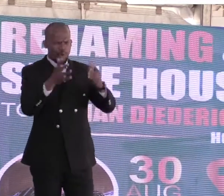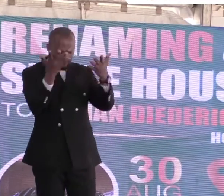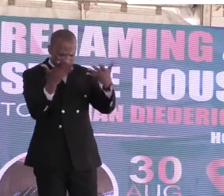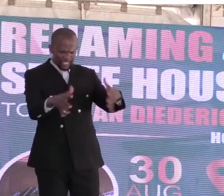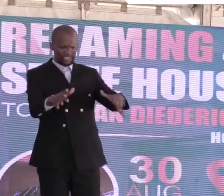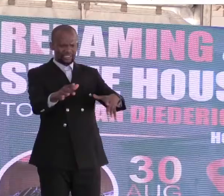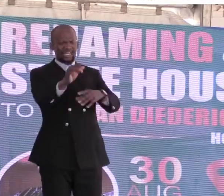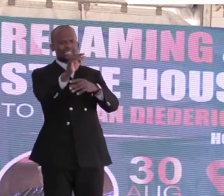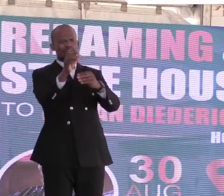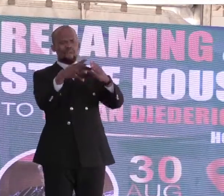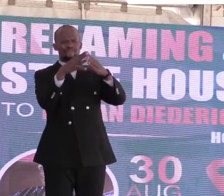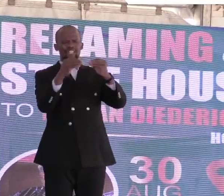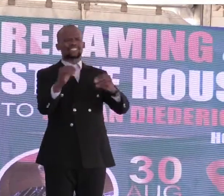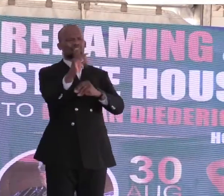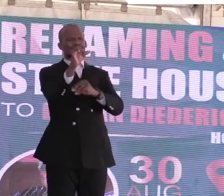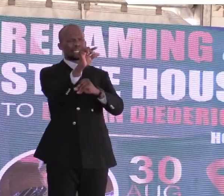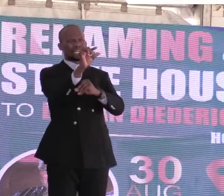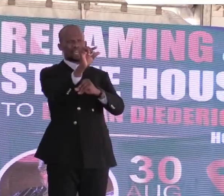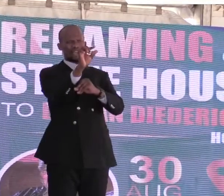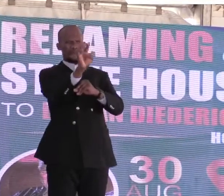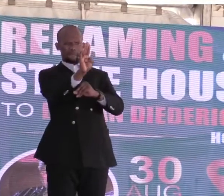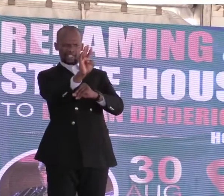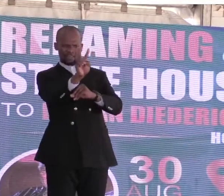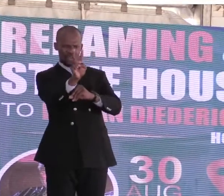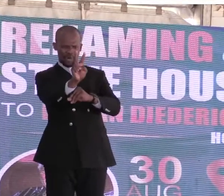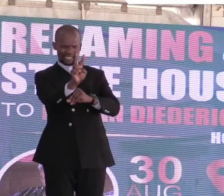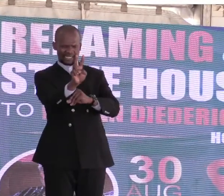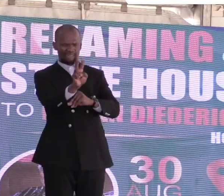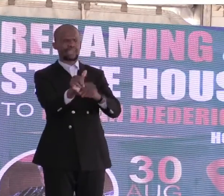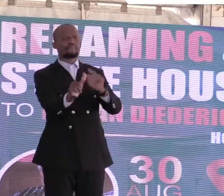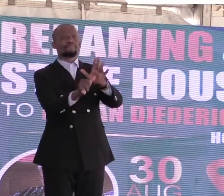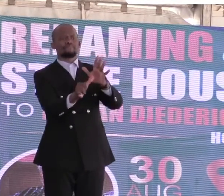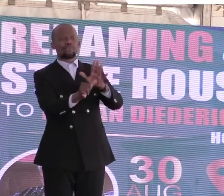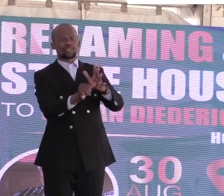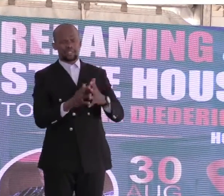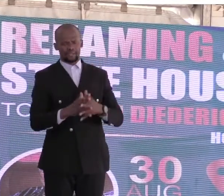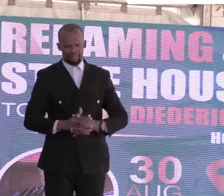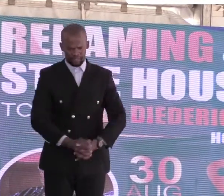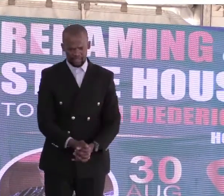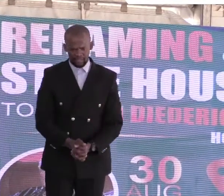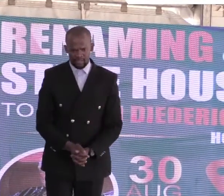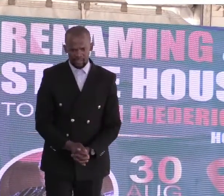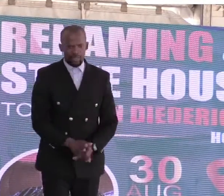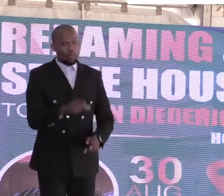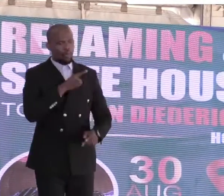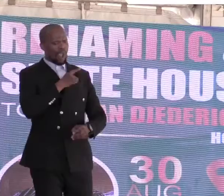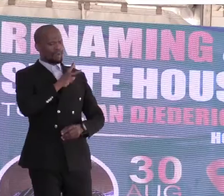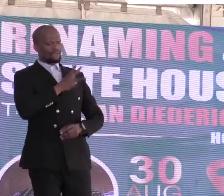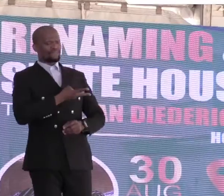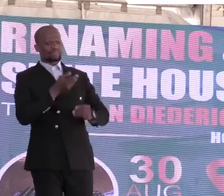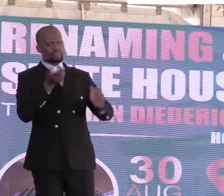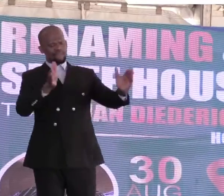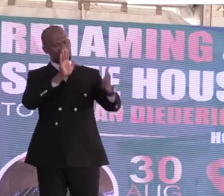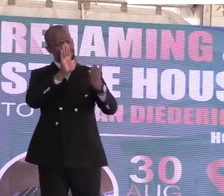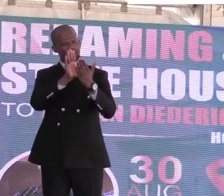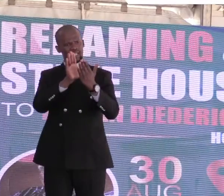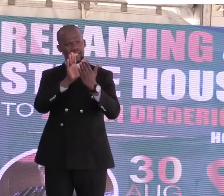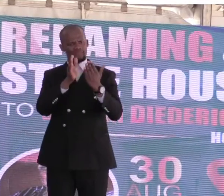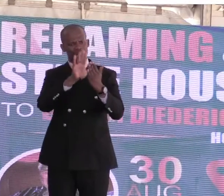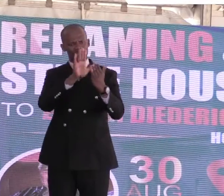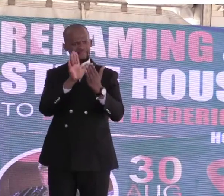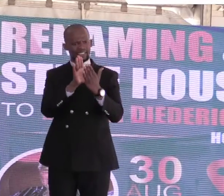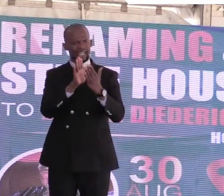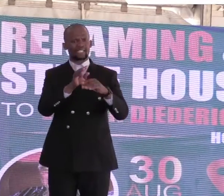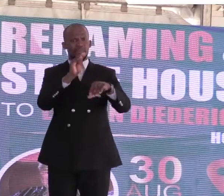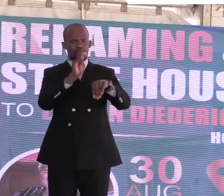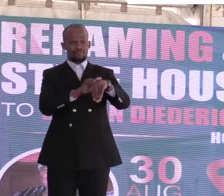violence and femicide scourge and other socio-economic challenges that are faced by women would be a great way